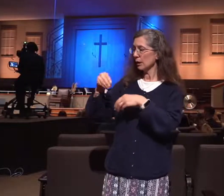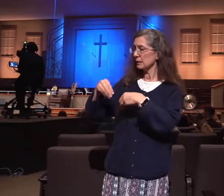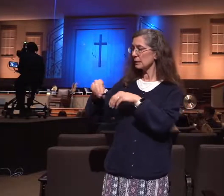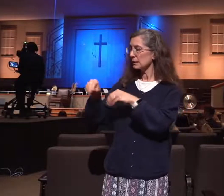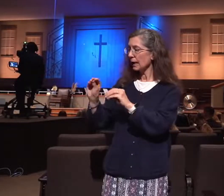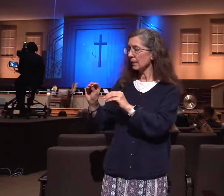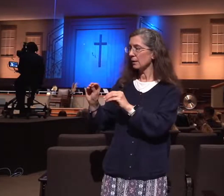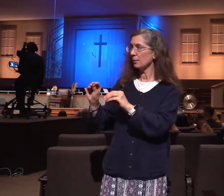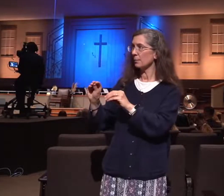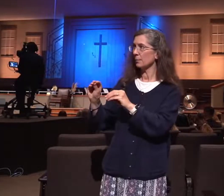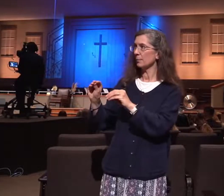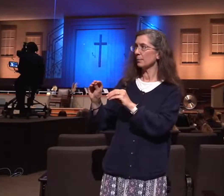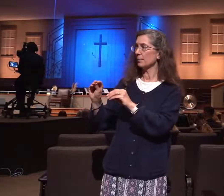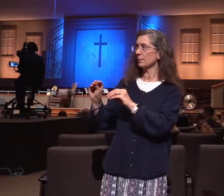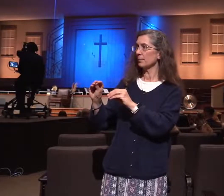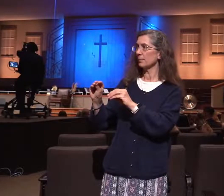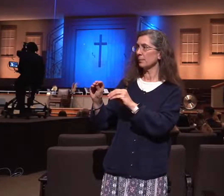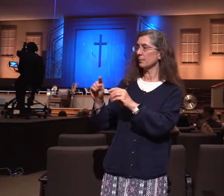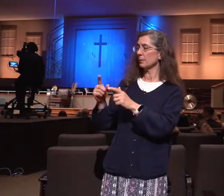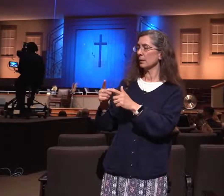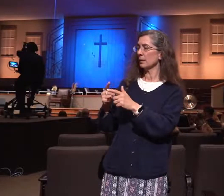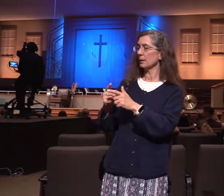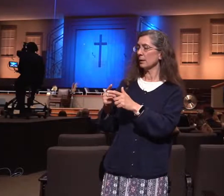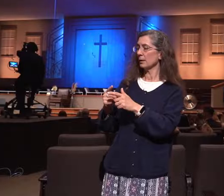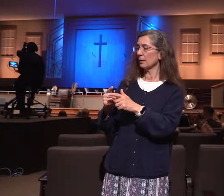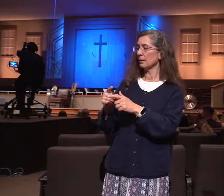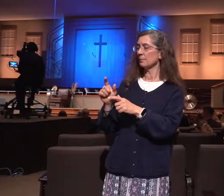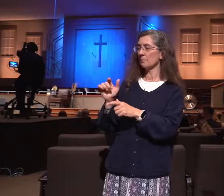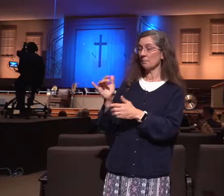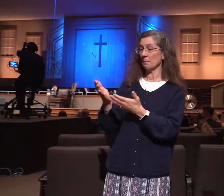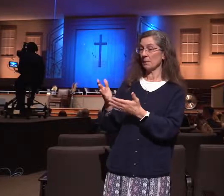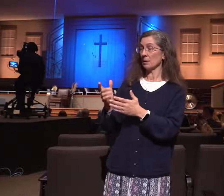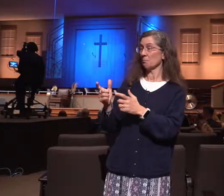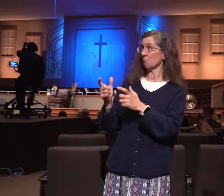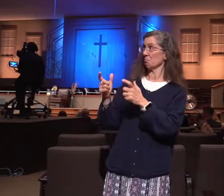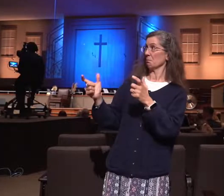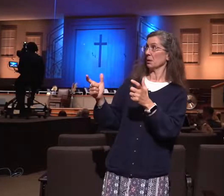This might be the biggest mission gift you'll ever get.